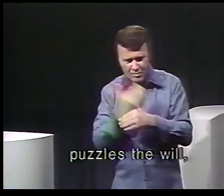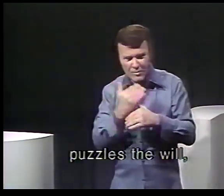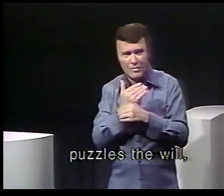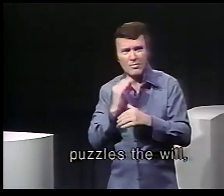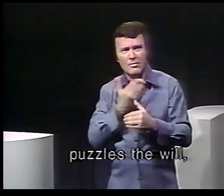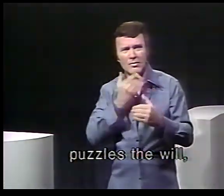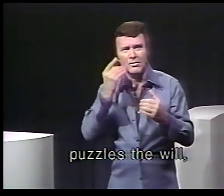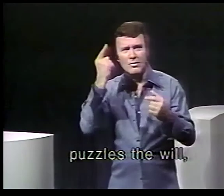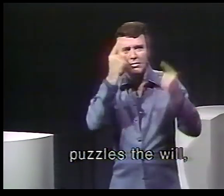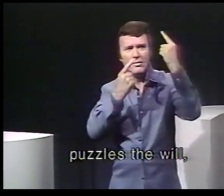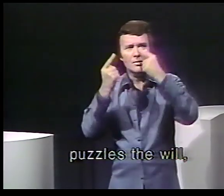Puzzles the will,